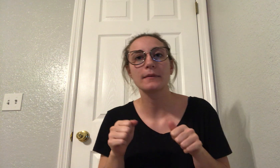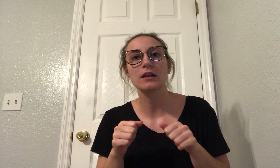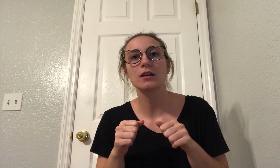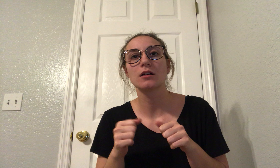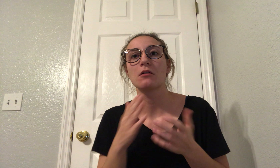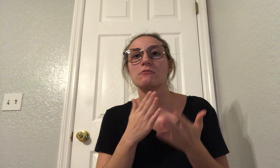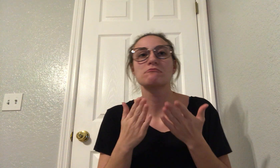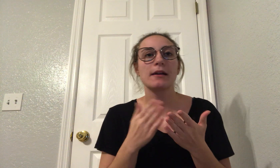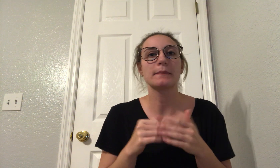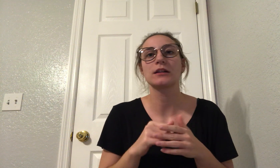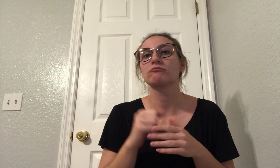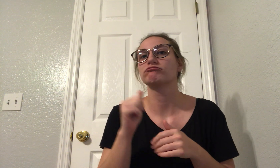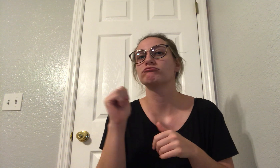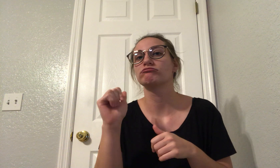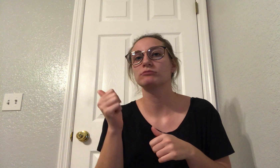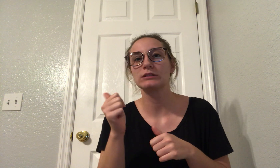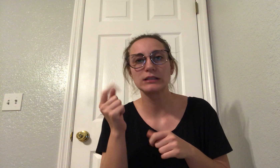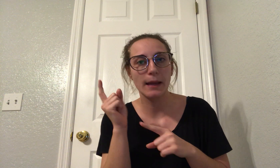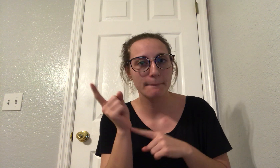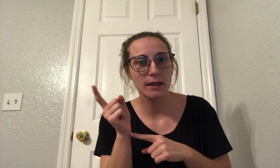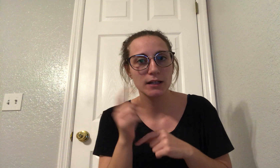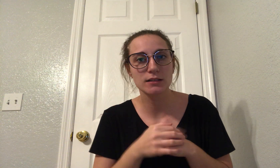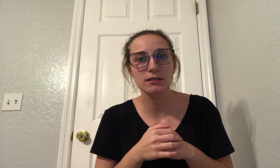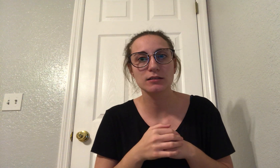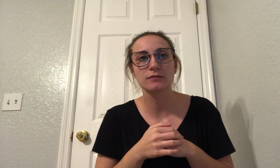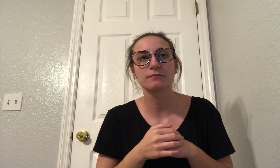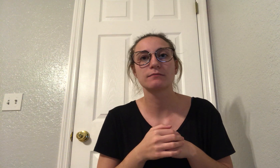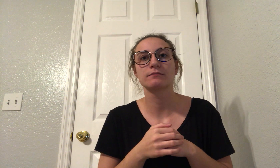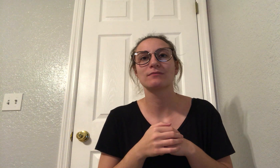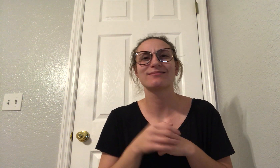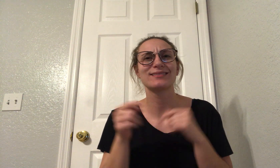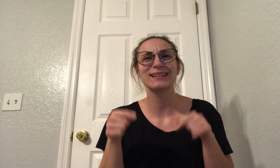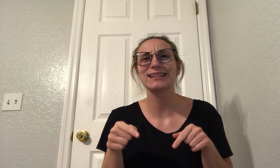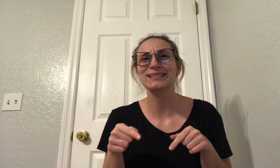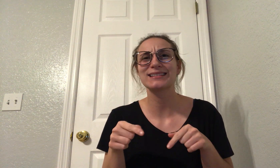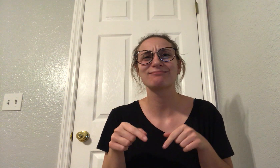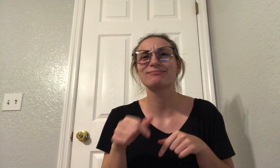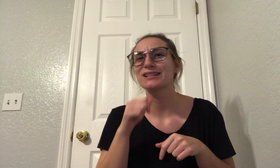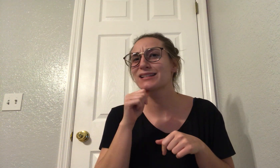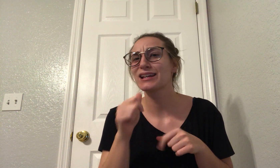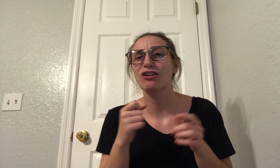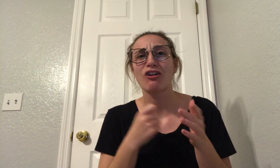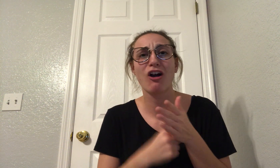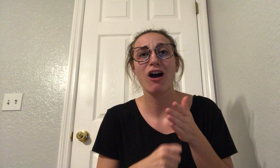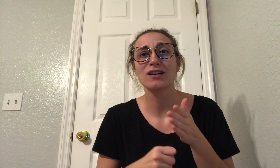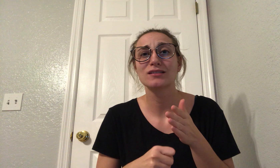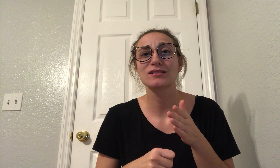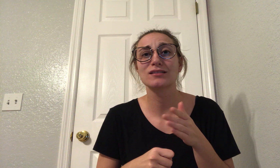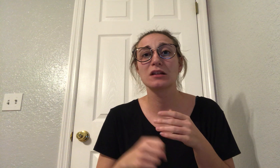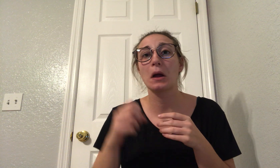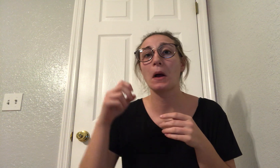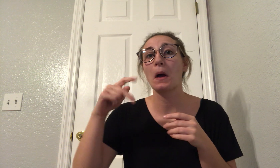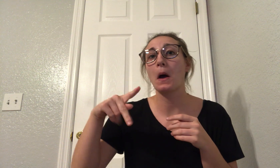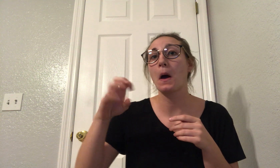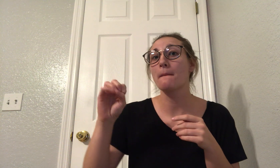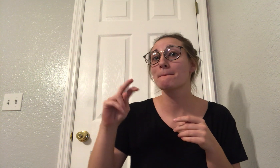and none of these things costs a penny. All right? I am looking. Wait, I may have